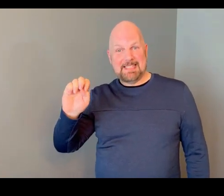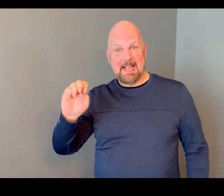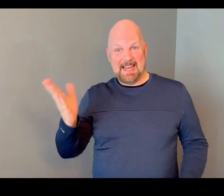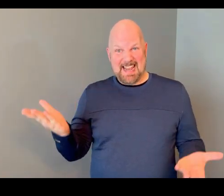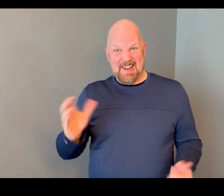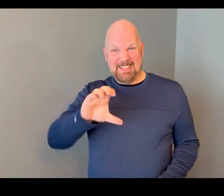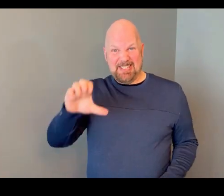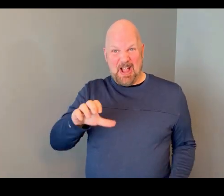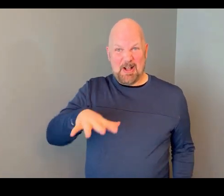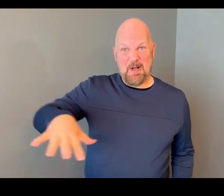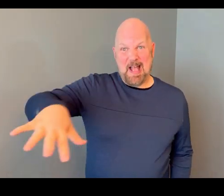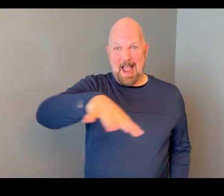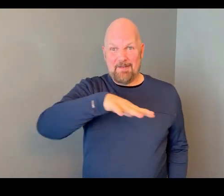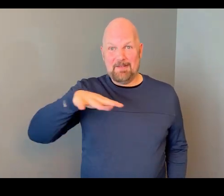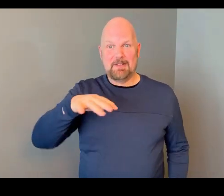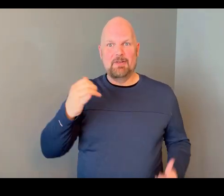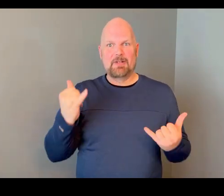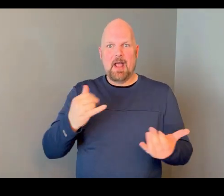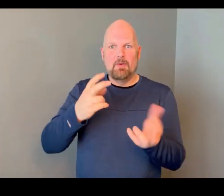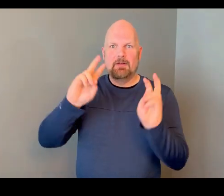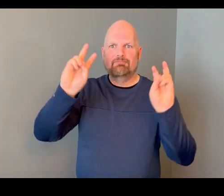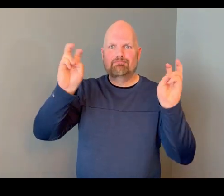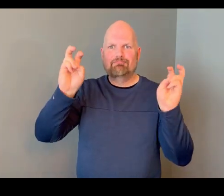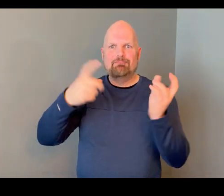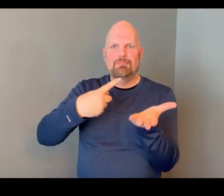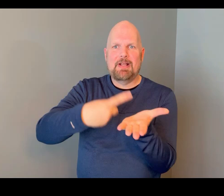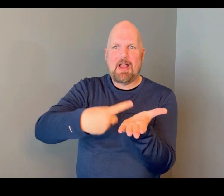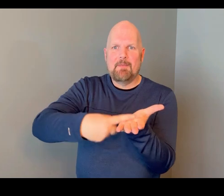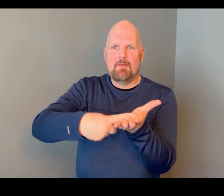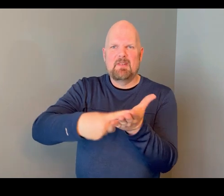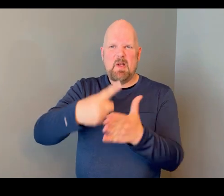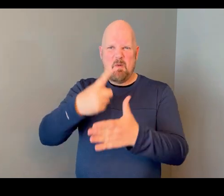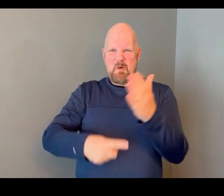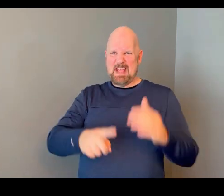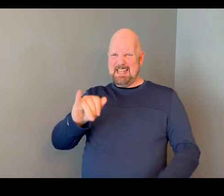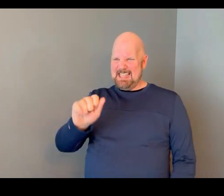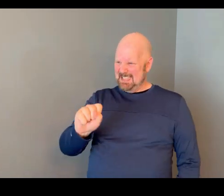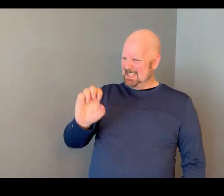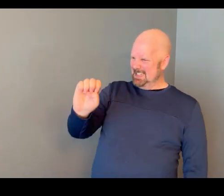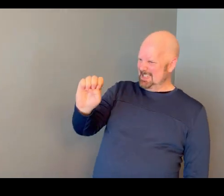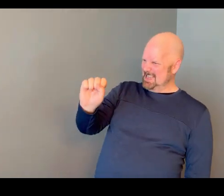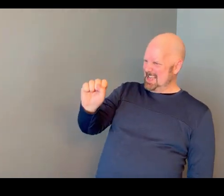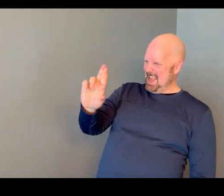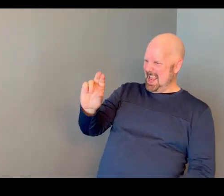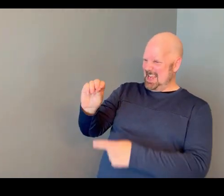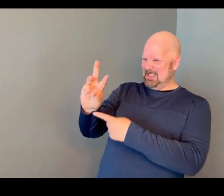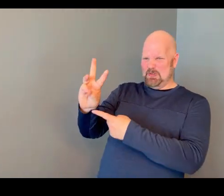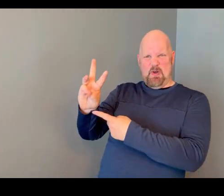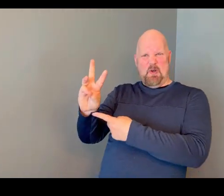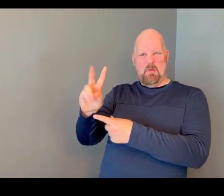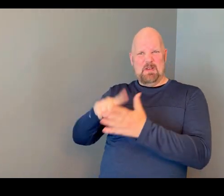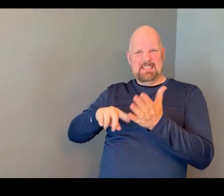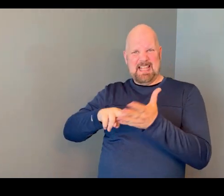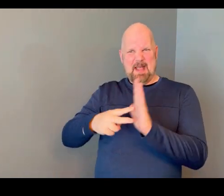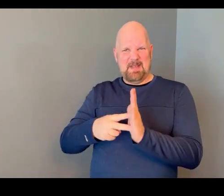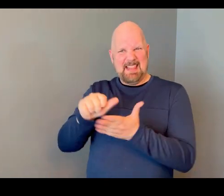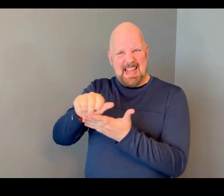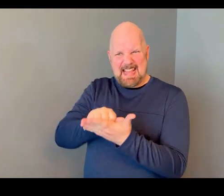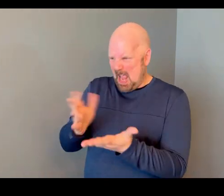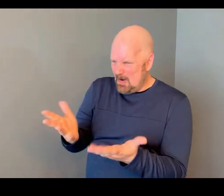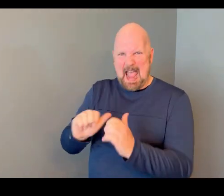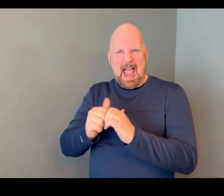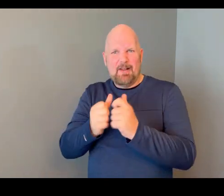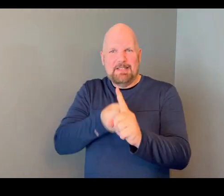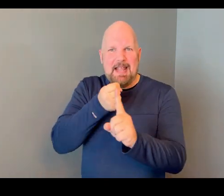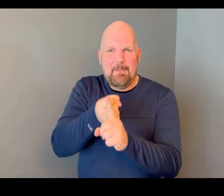Chicagoland. So today we're going to dive into the topic of what is an escrow? What's an escrow account? What does that mean? How does that